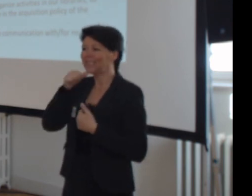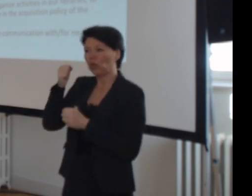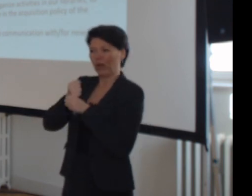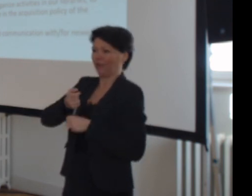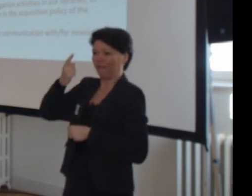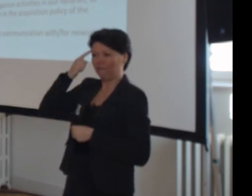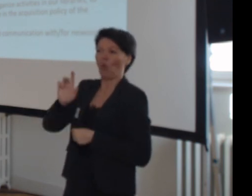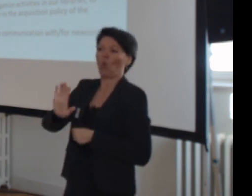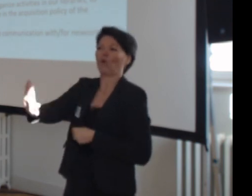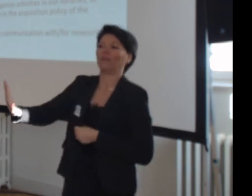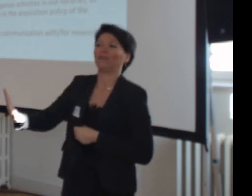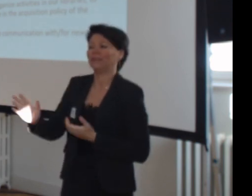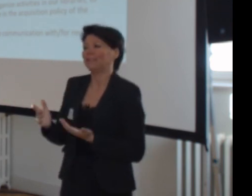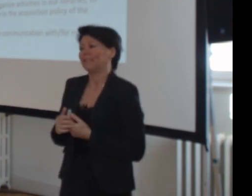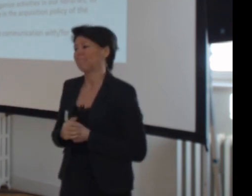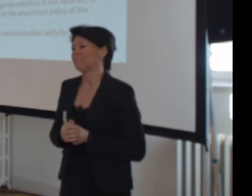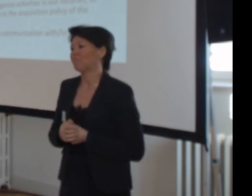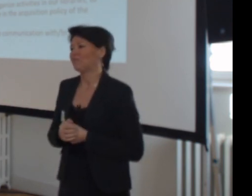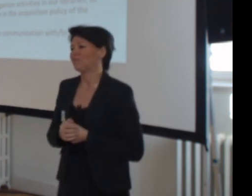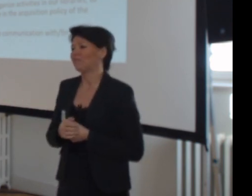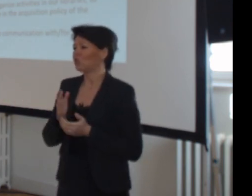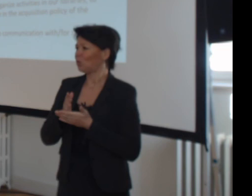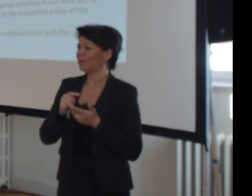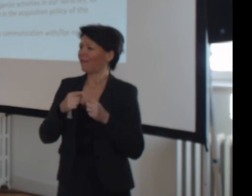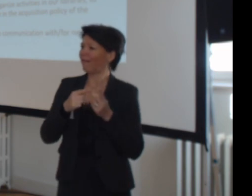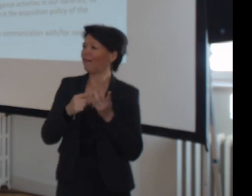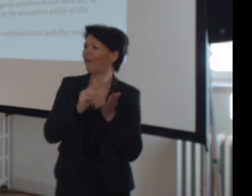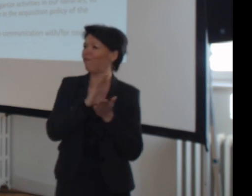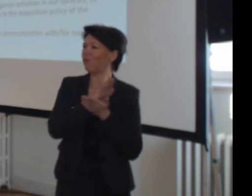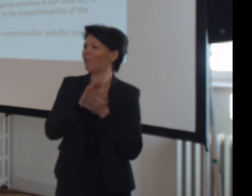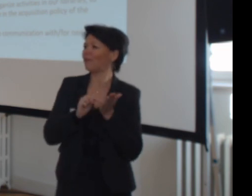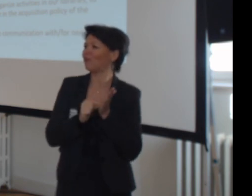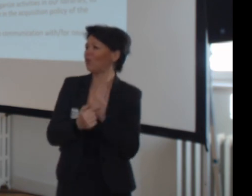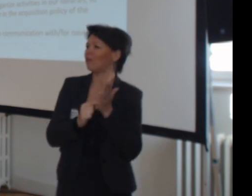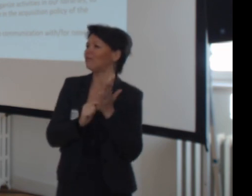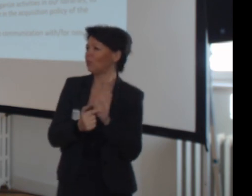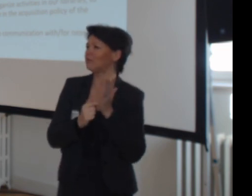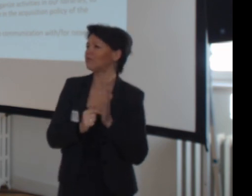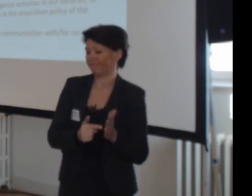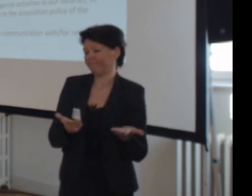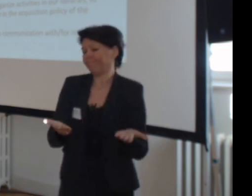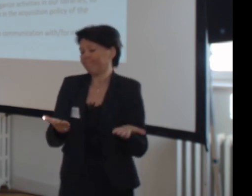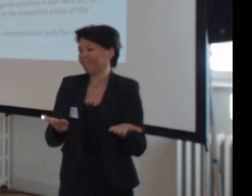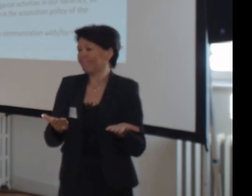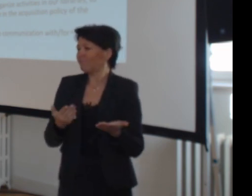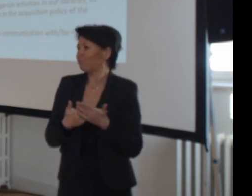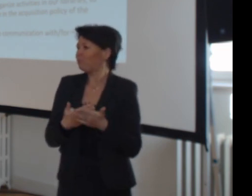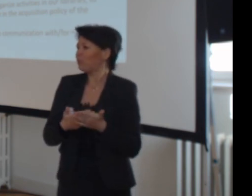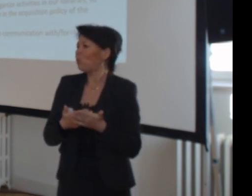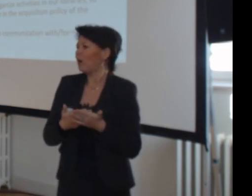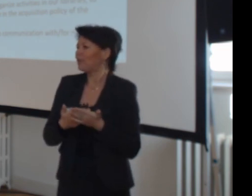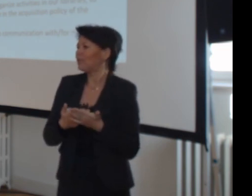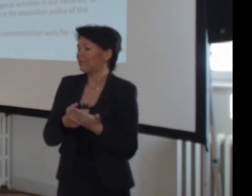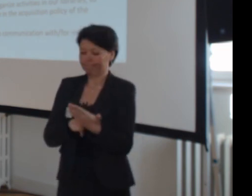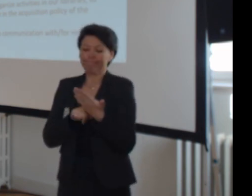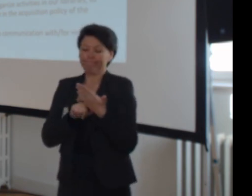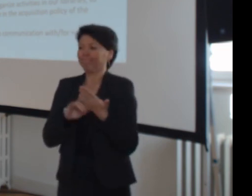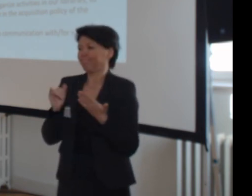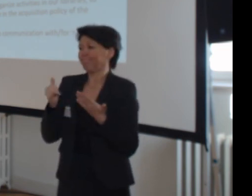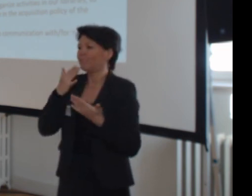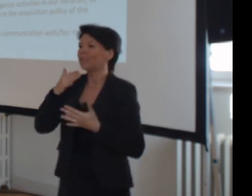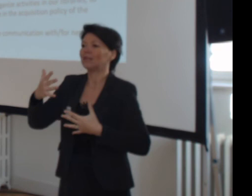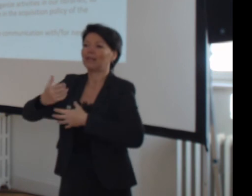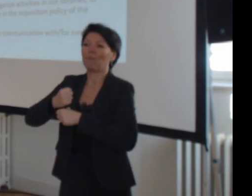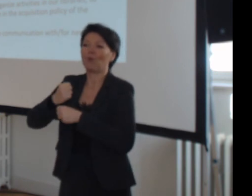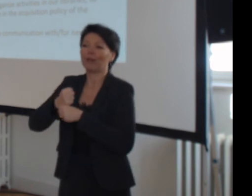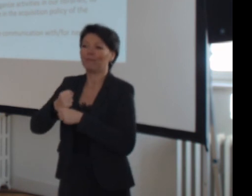And a number of examples I have been giving you have been showing that to us, and maybe show that